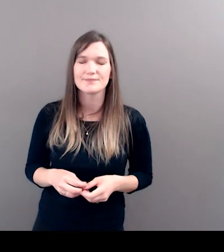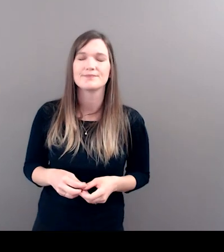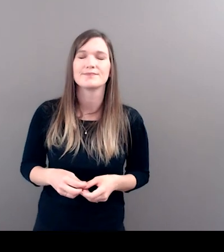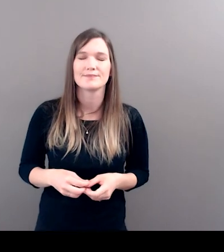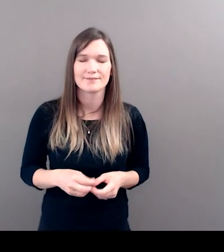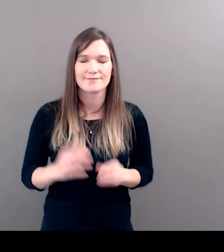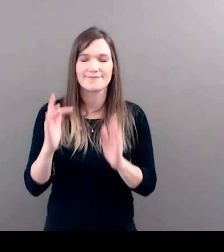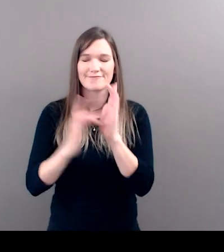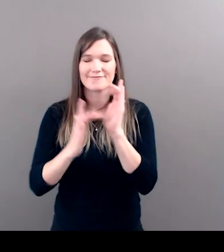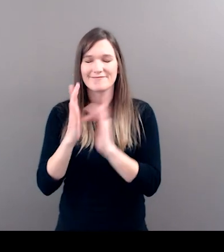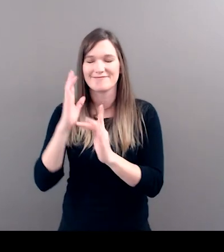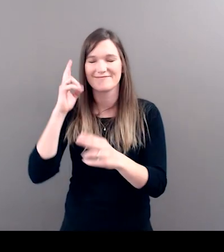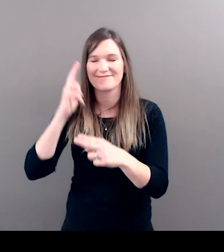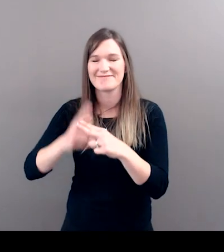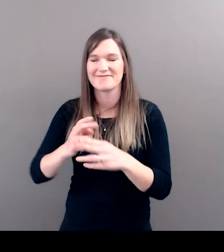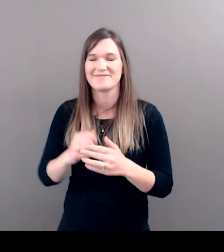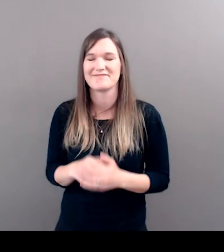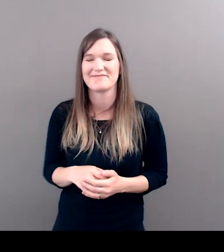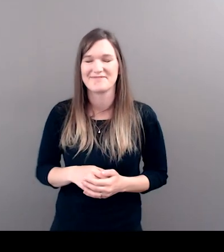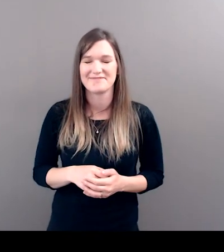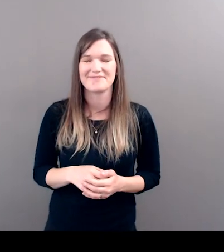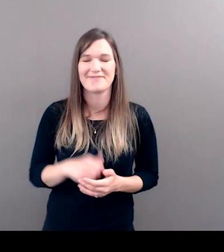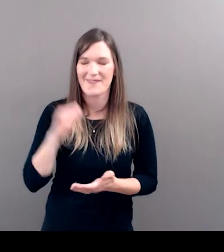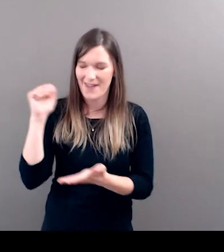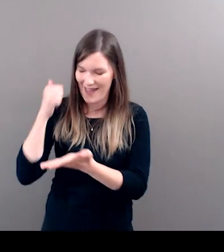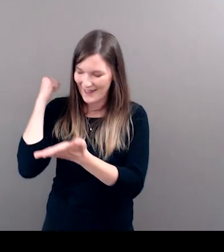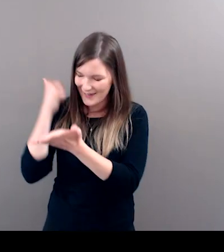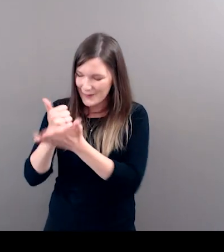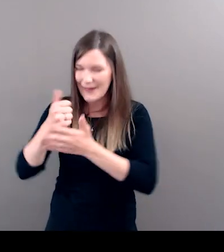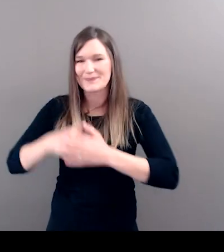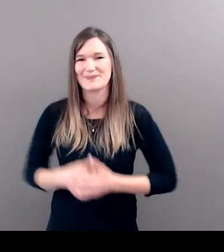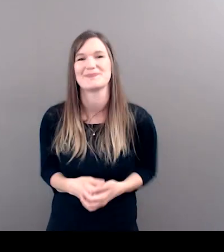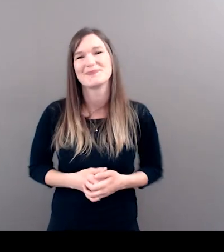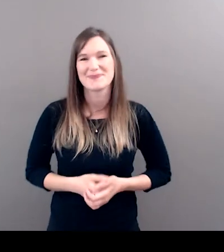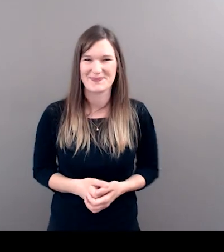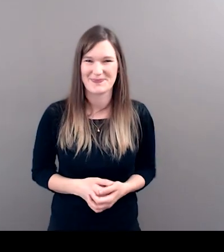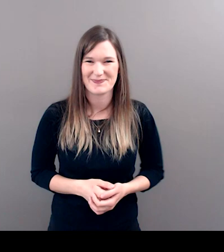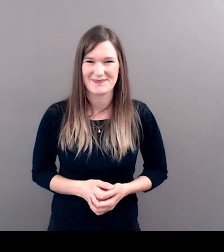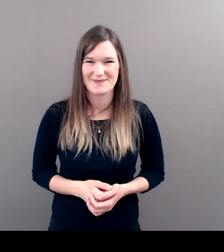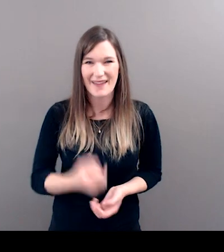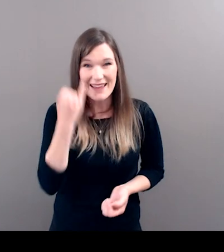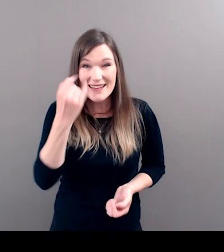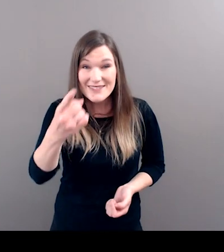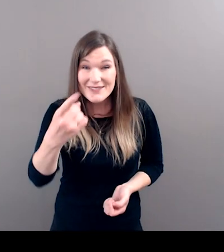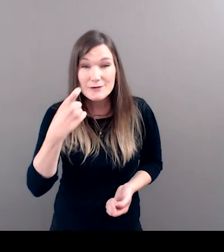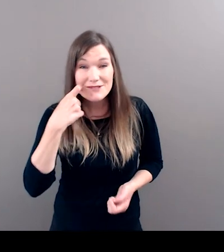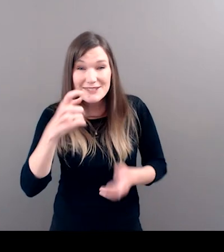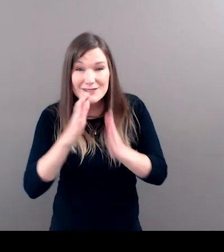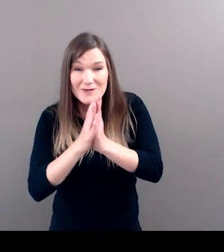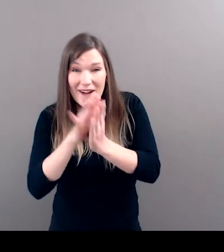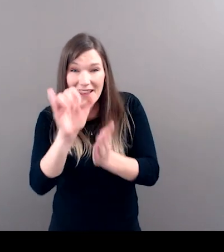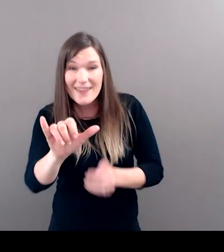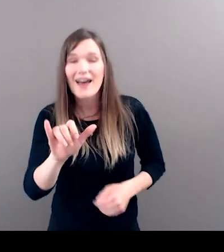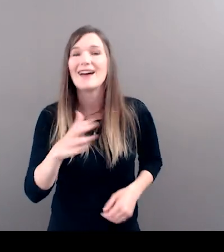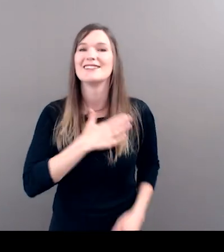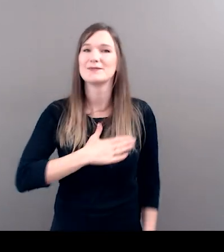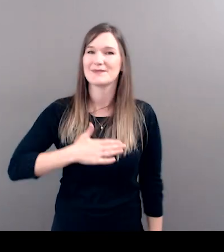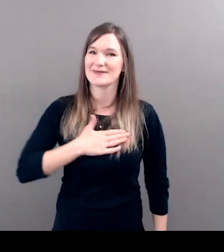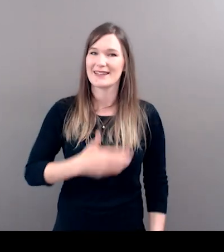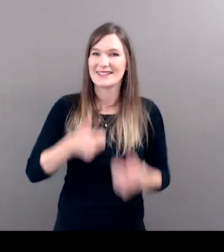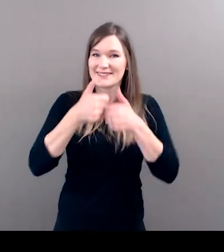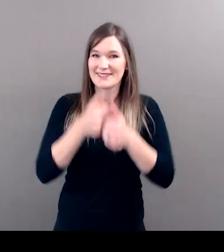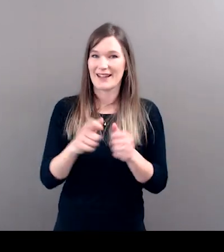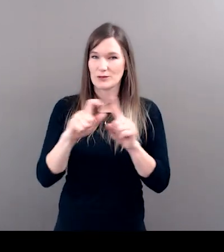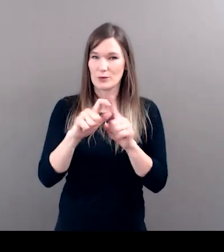In Jesus' name, amen. If you prayed that prayer, please text the word SAVE